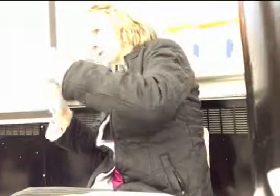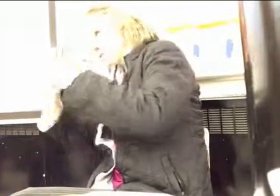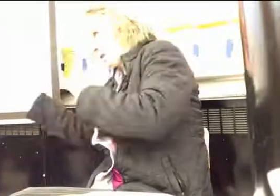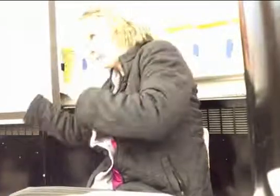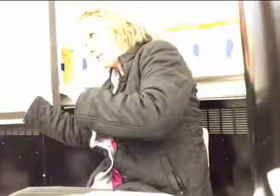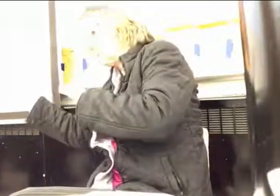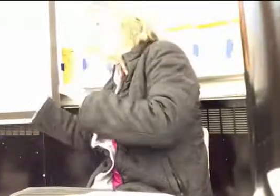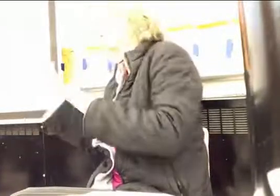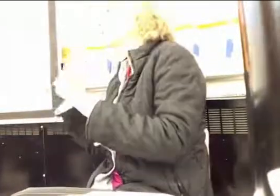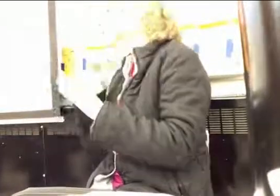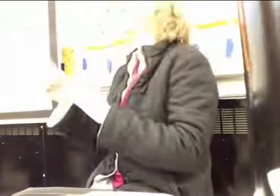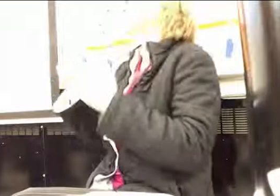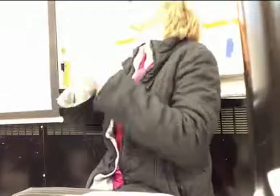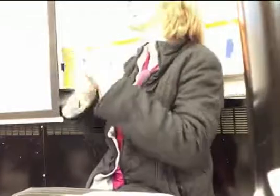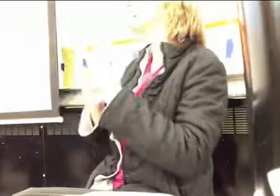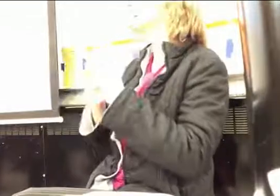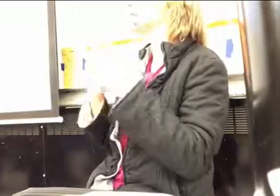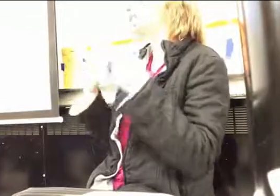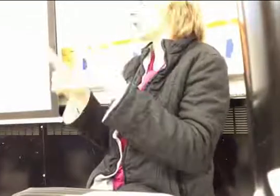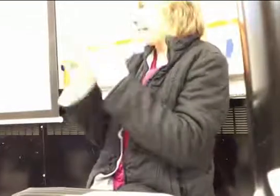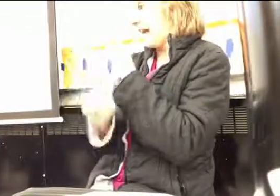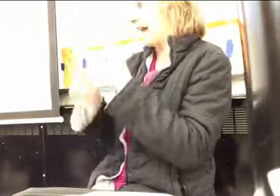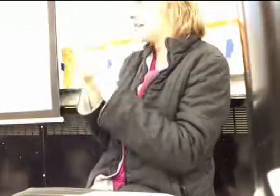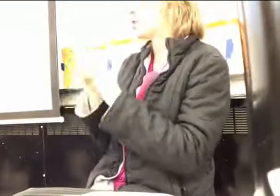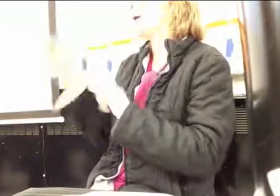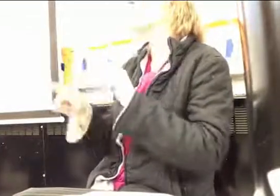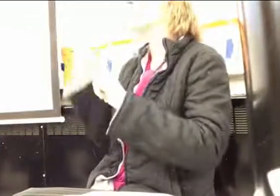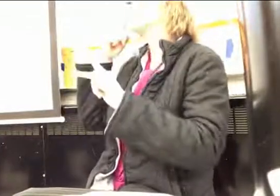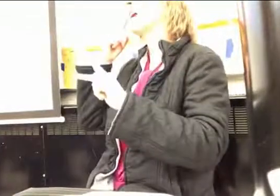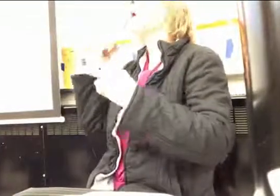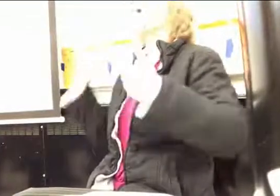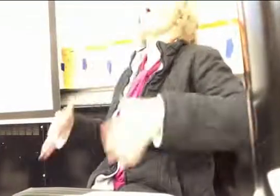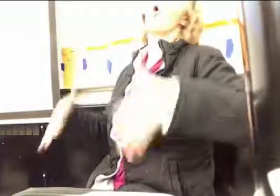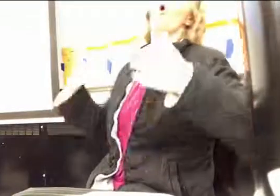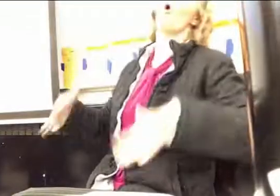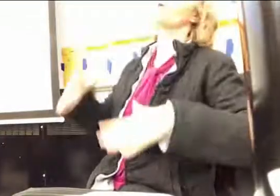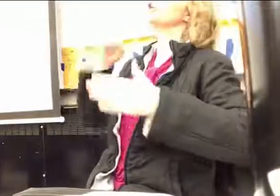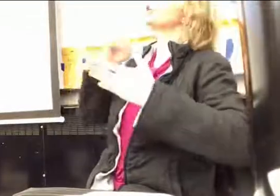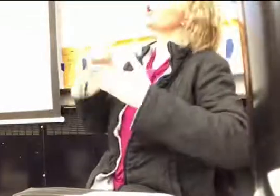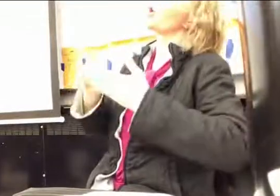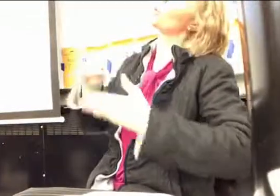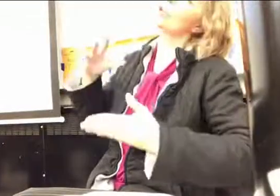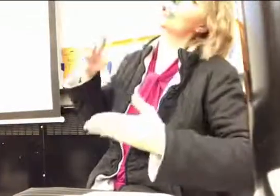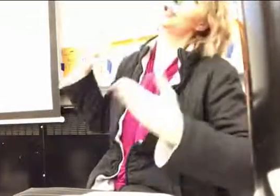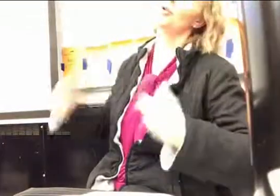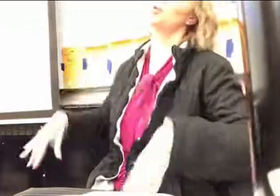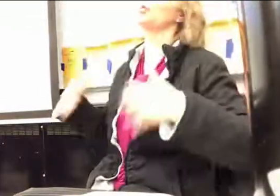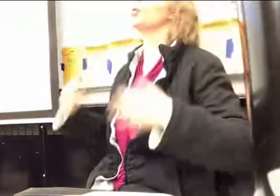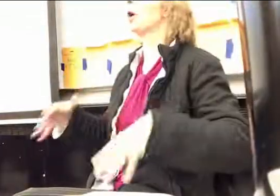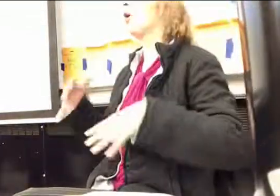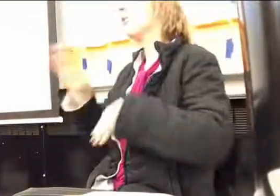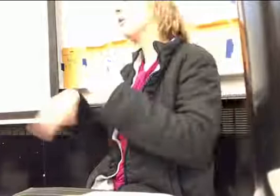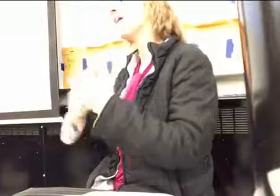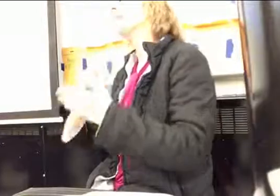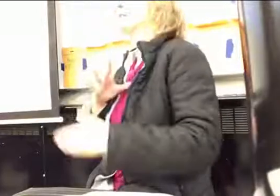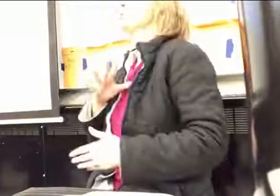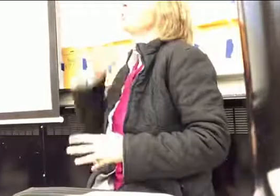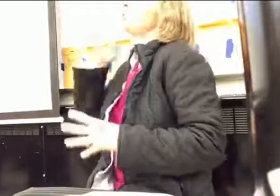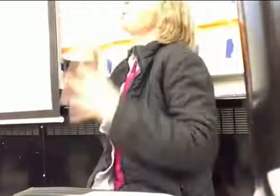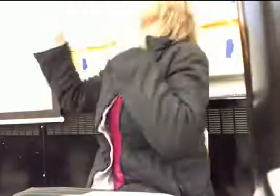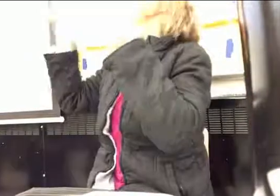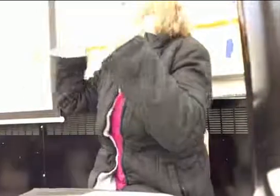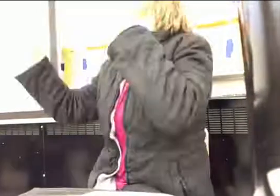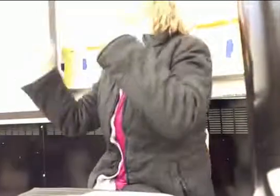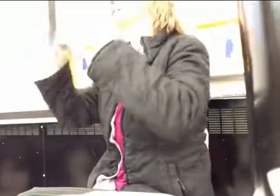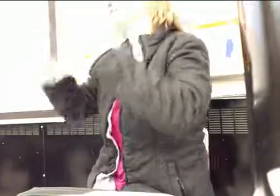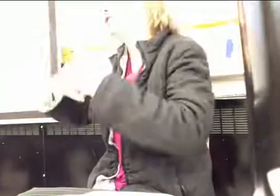Basically what that means is this. During the Gilded Age, people think we have a ton of money. We're really cool. We have all these inventions, all this great stuff,